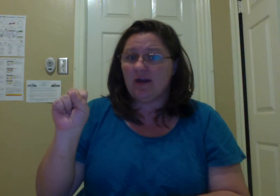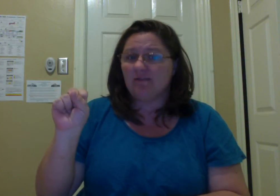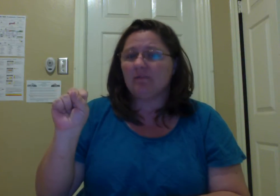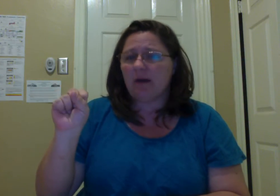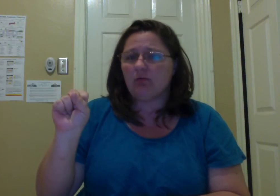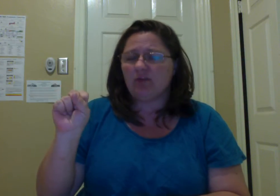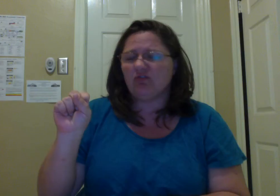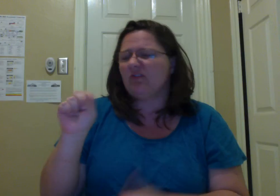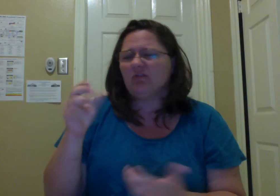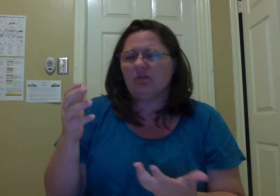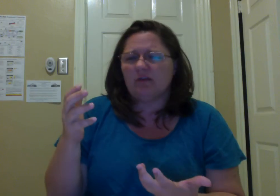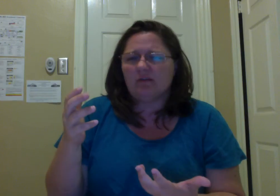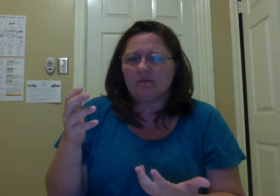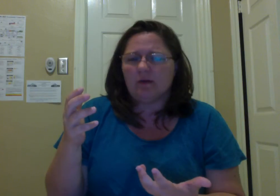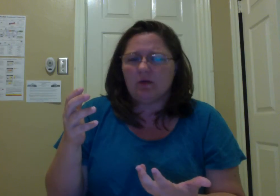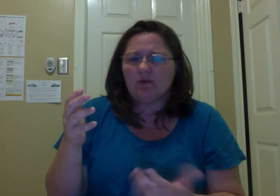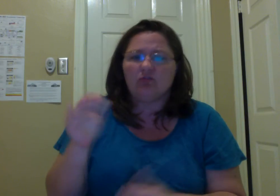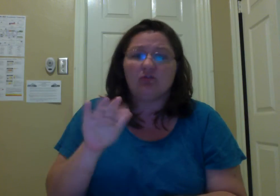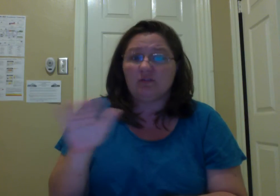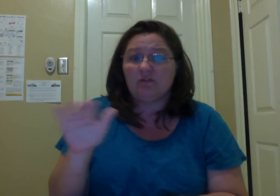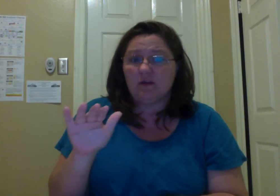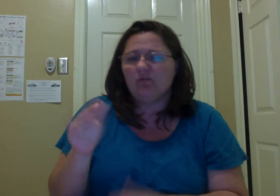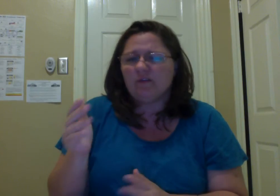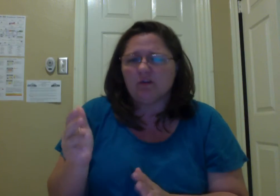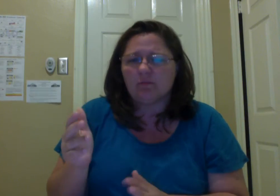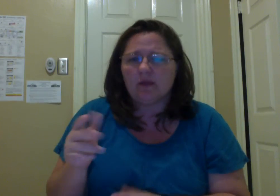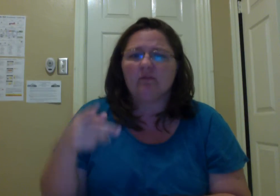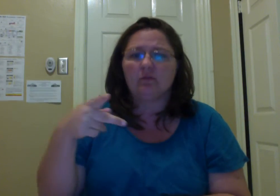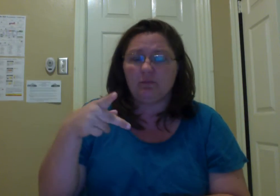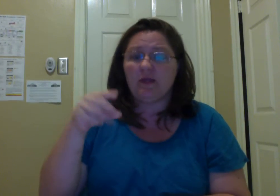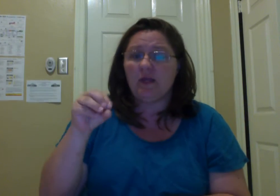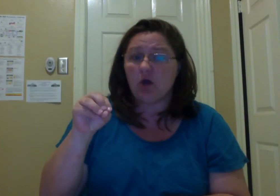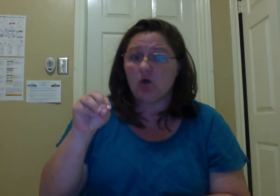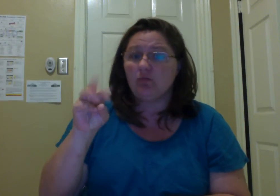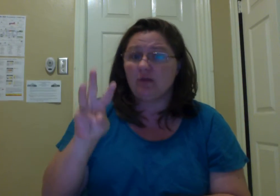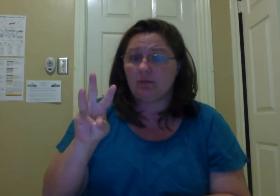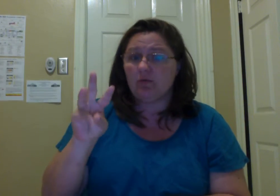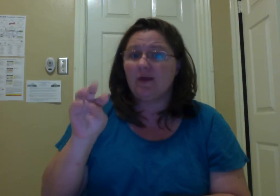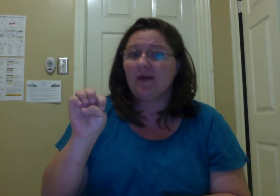R-A-N-G-E-R-S, Power Rangers. There's no sign for Power Rangers, so you finger spell it. So it's P-O-W-E-R-S.